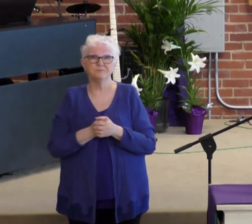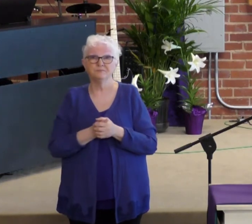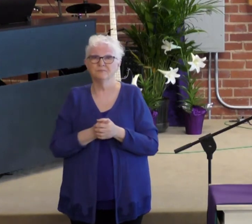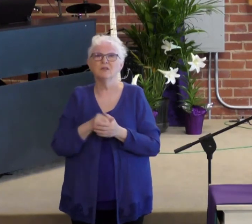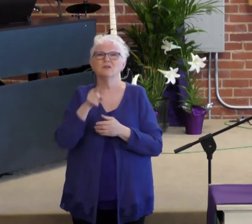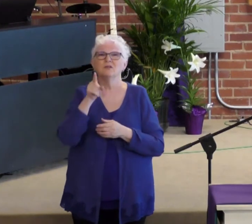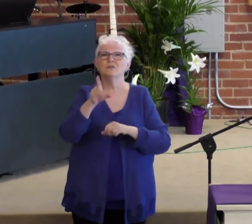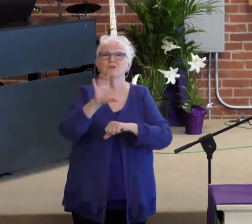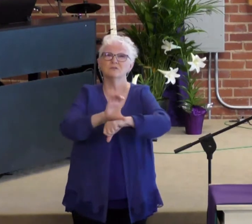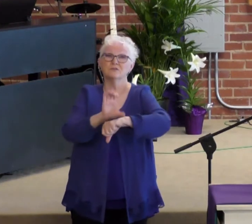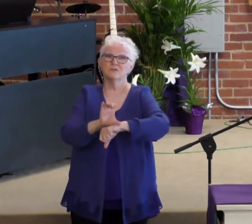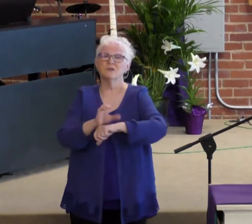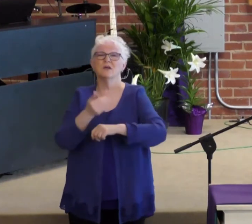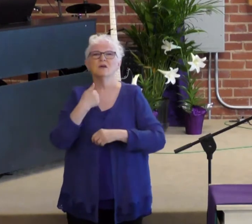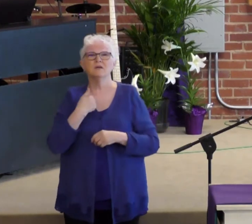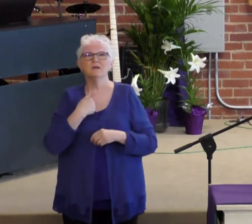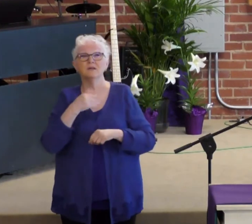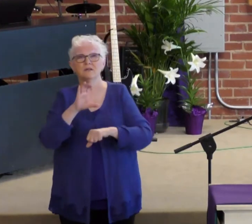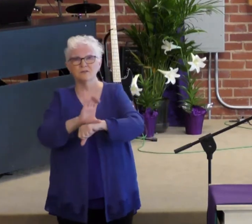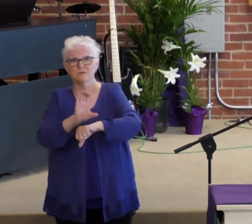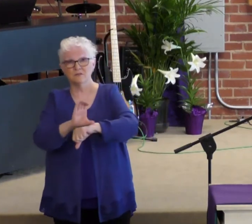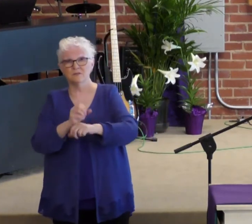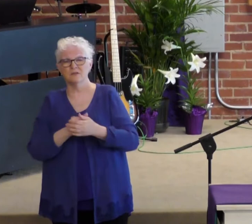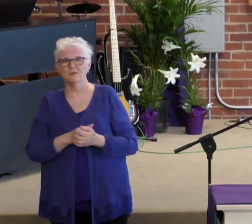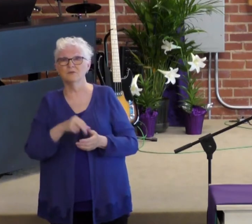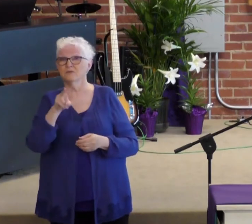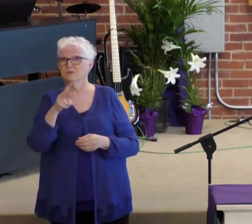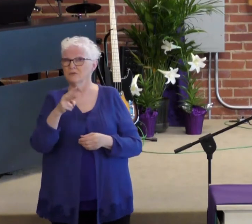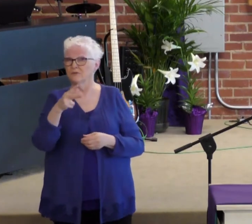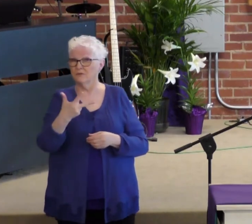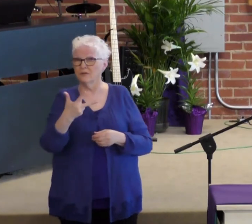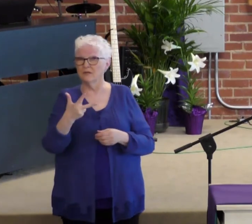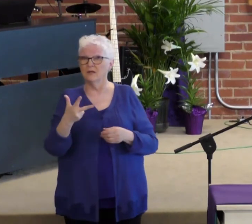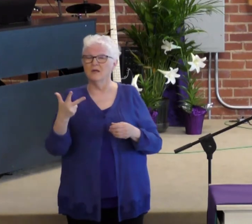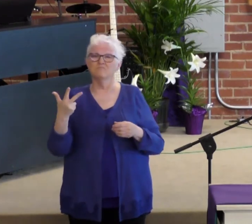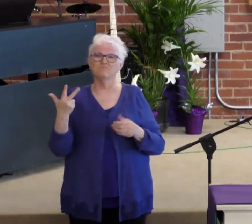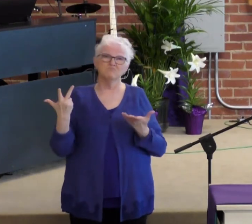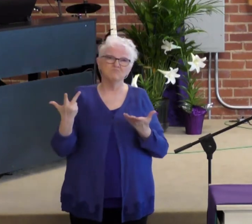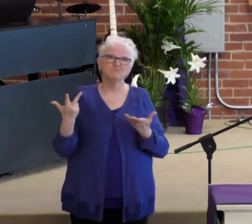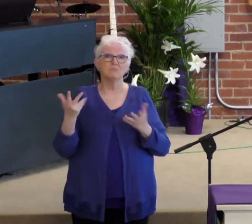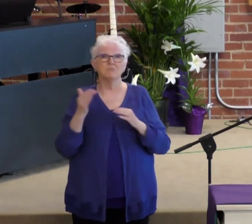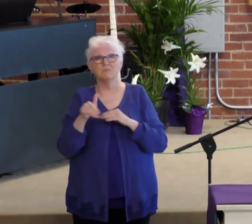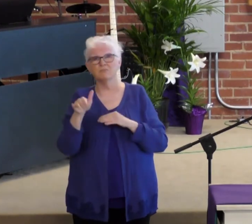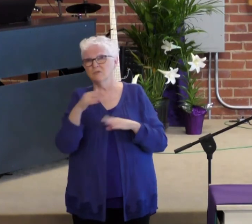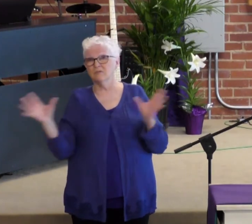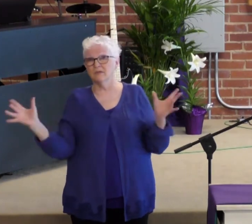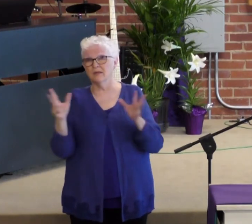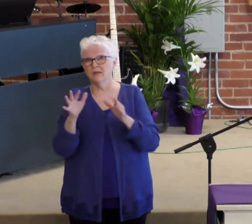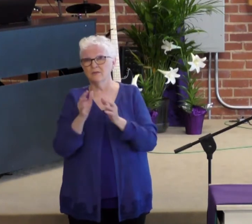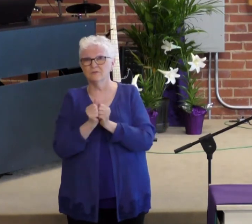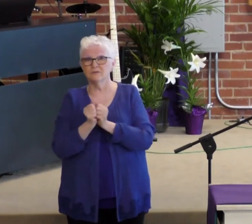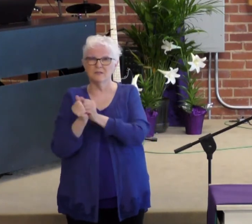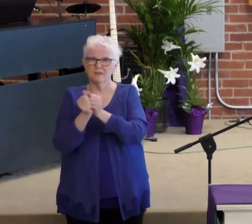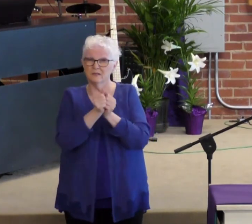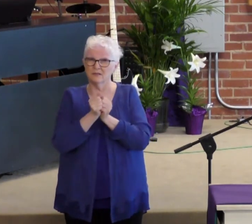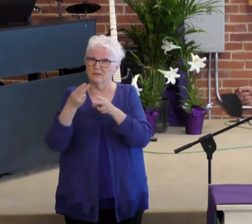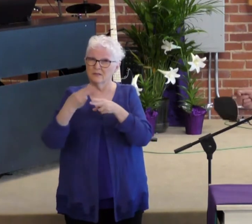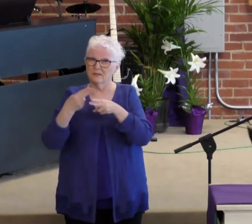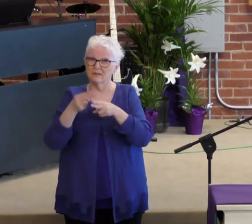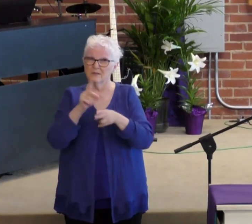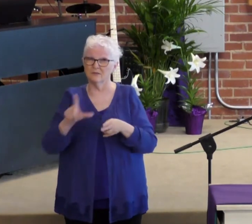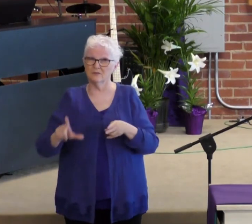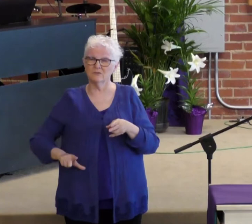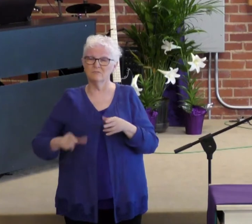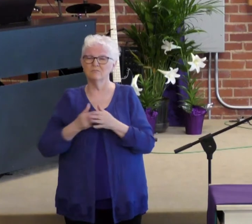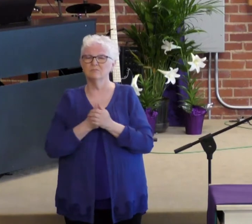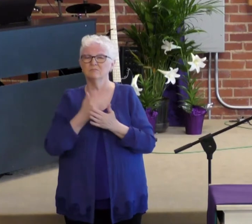church. We are the church. And where two or three of us gather together in the name of the Lord, good things